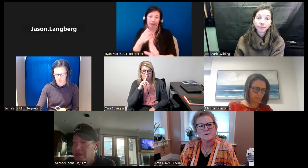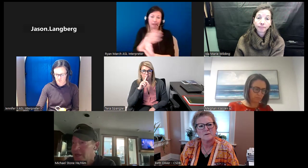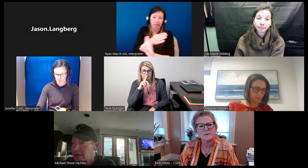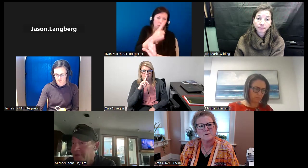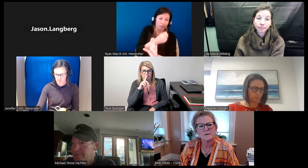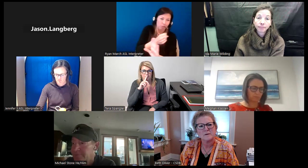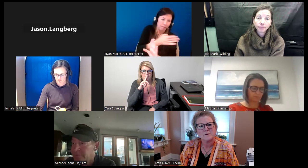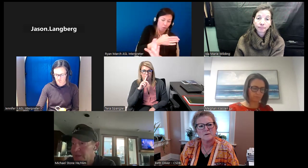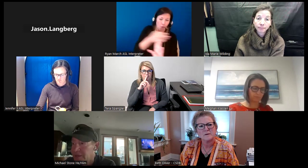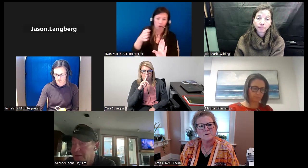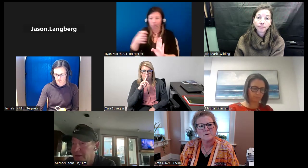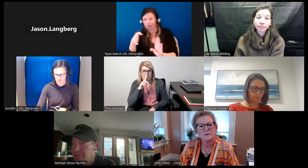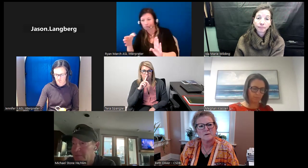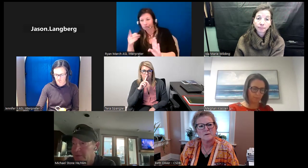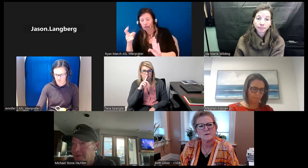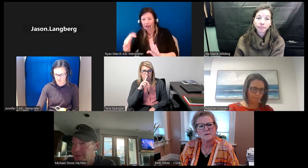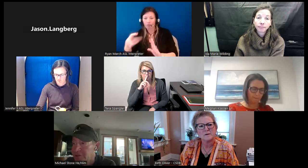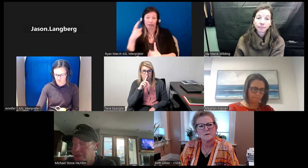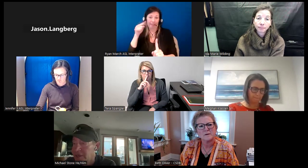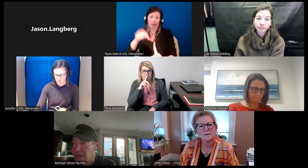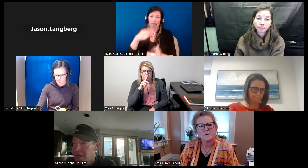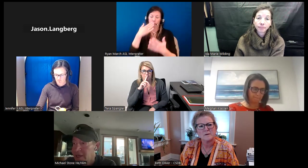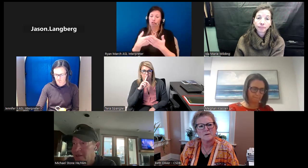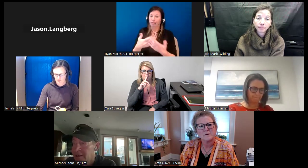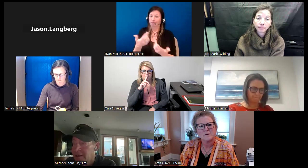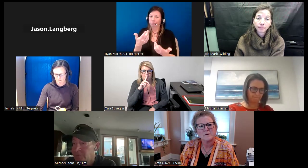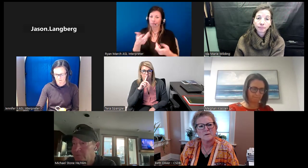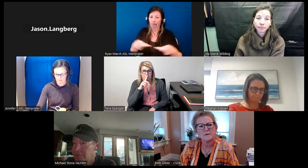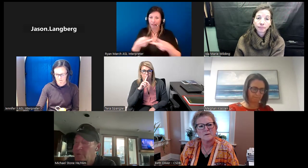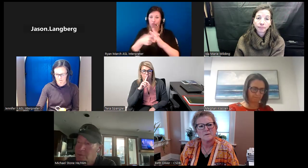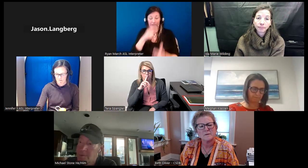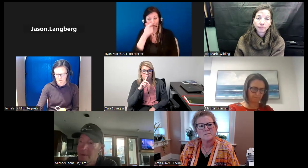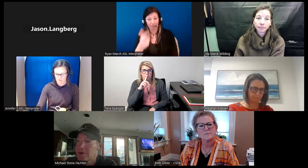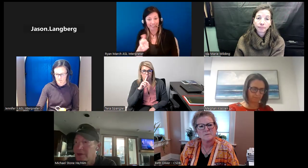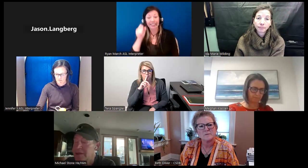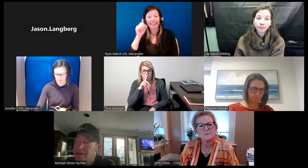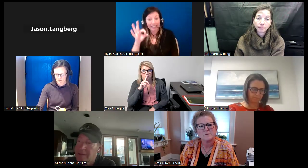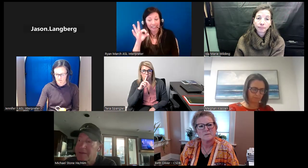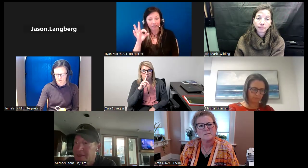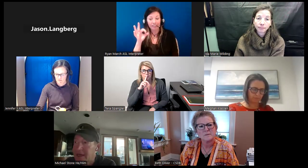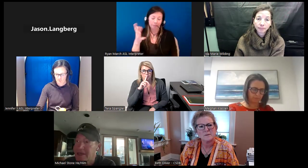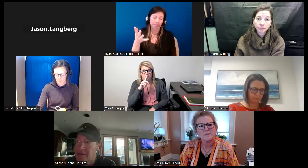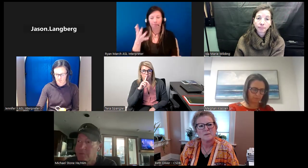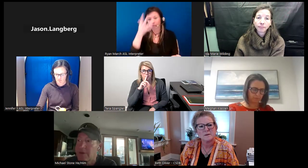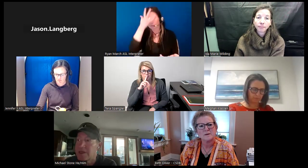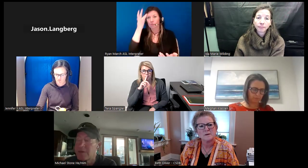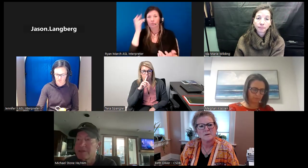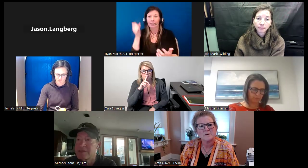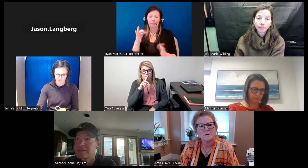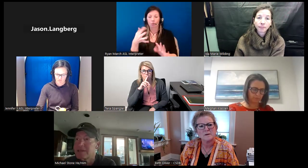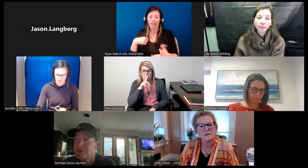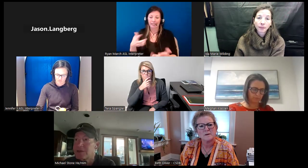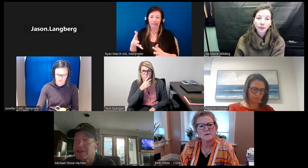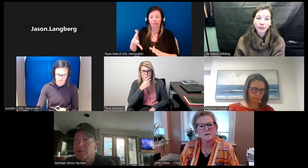so. That might be interesting. And if we remember that it kind of might have